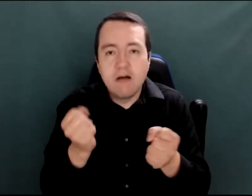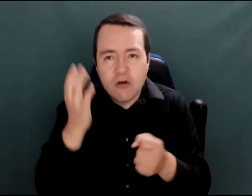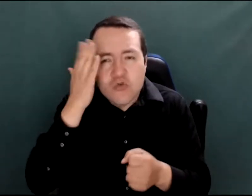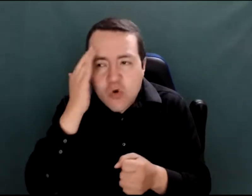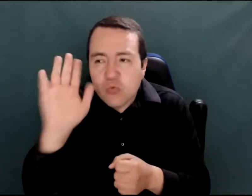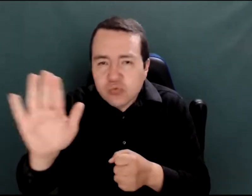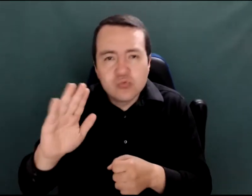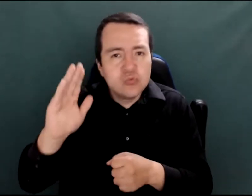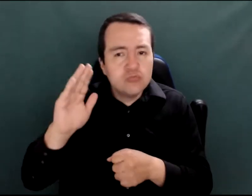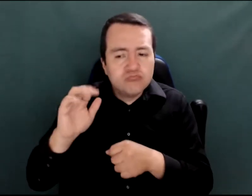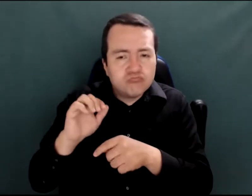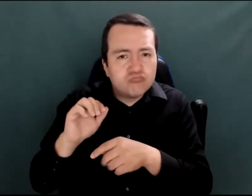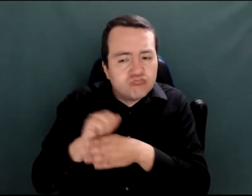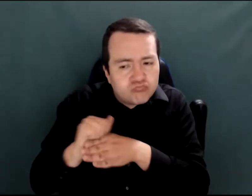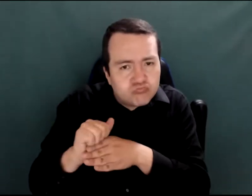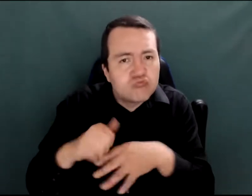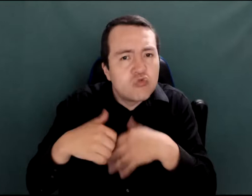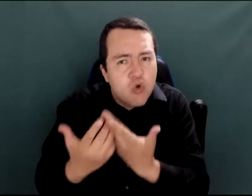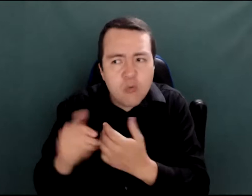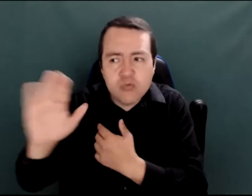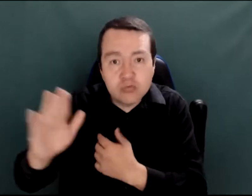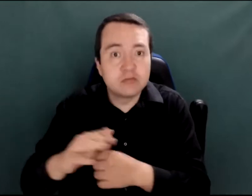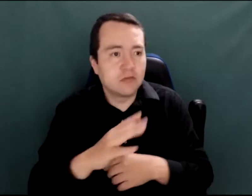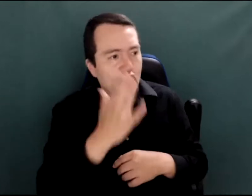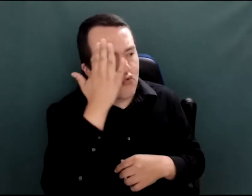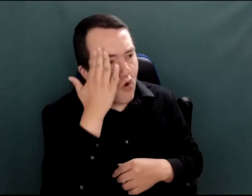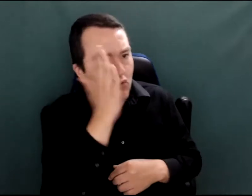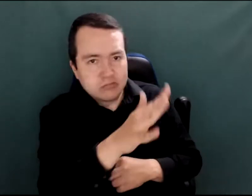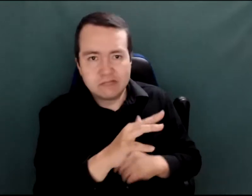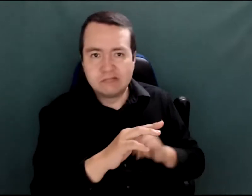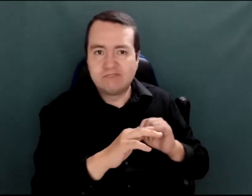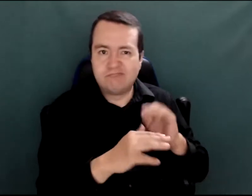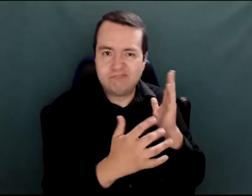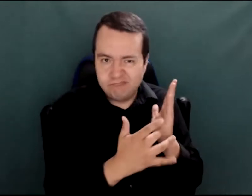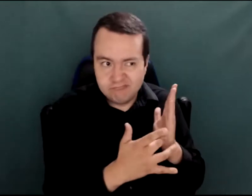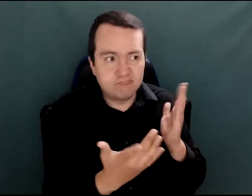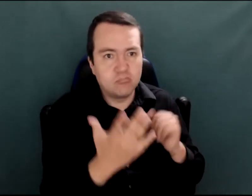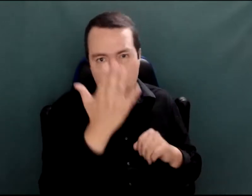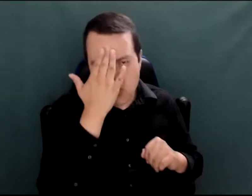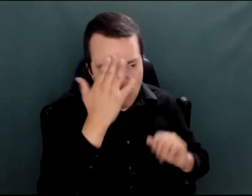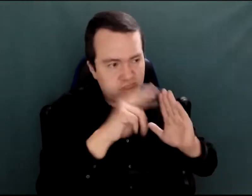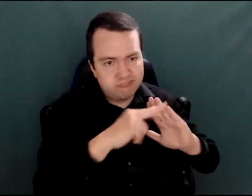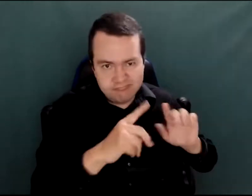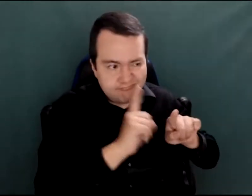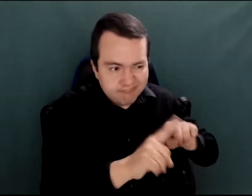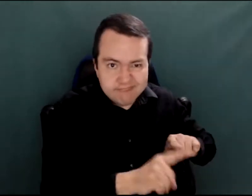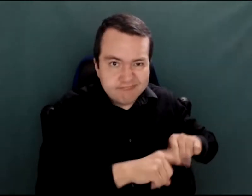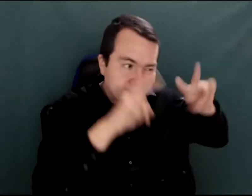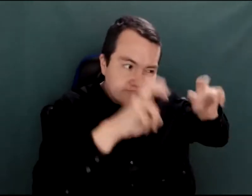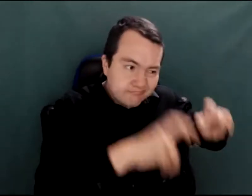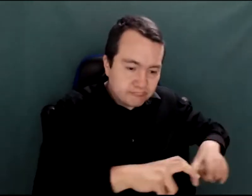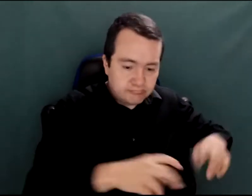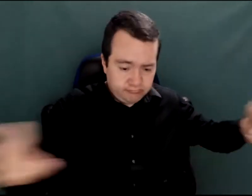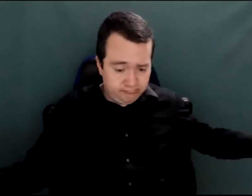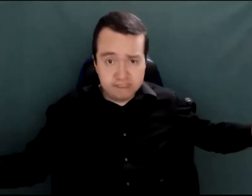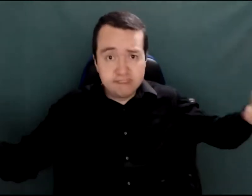We need to join our knowledge, scientific and technical. And we need to bring in